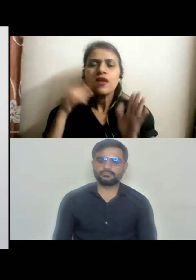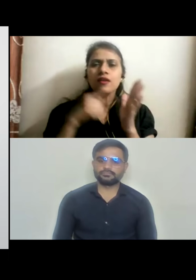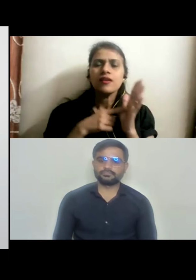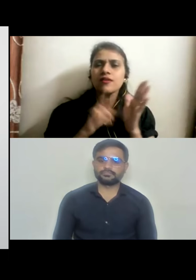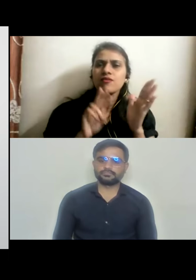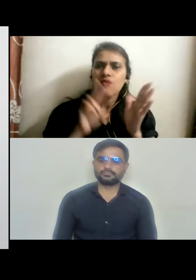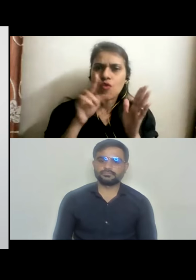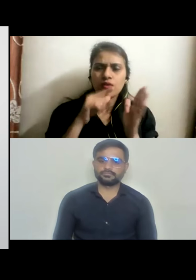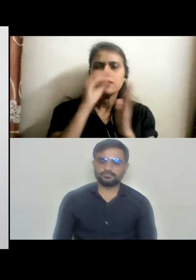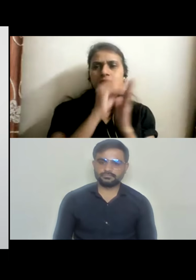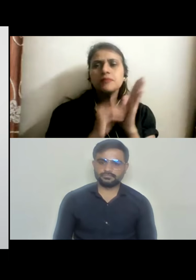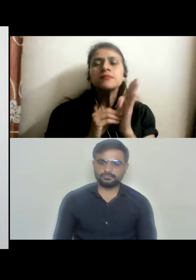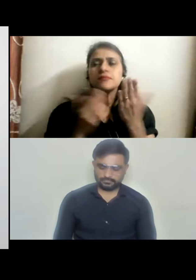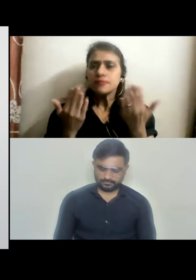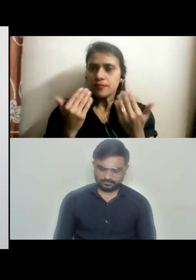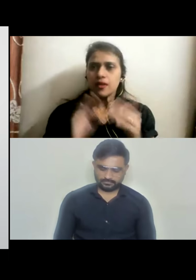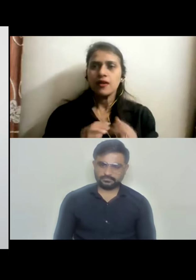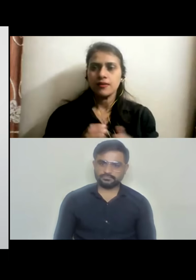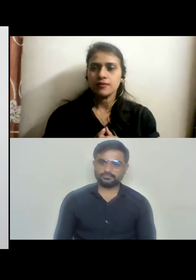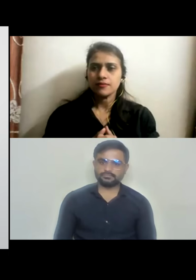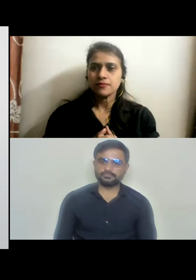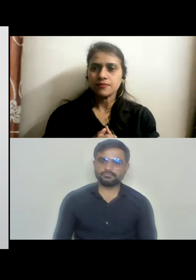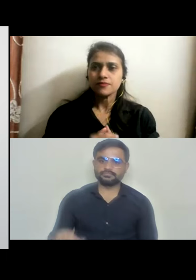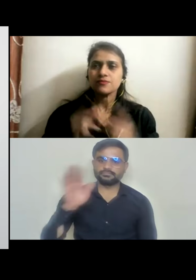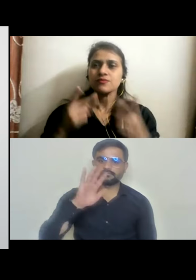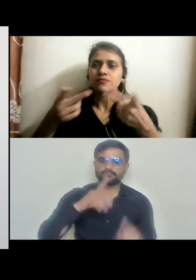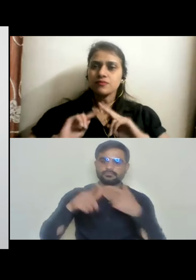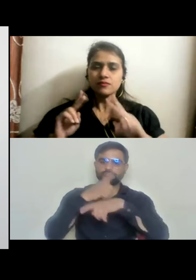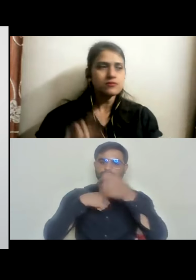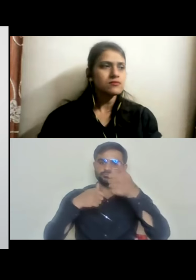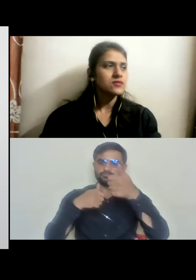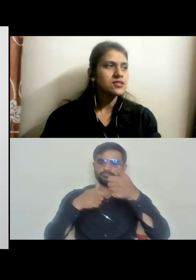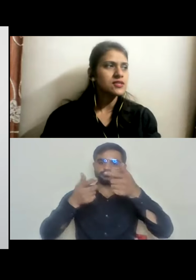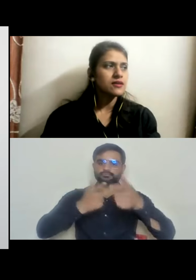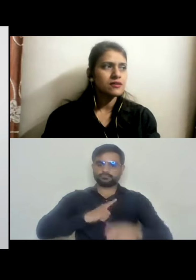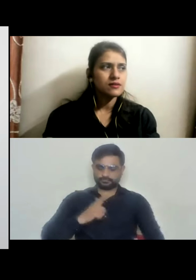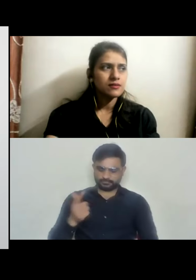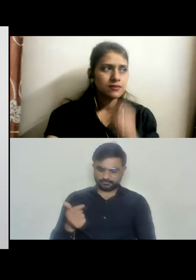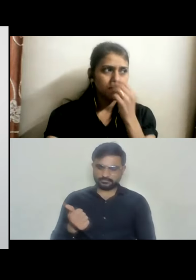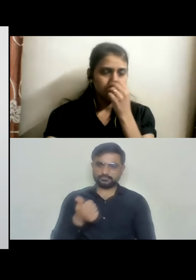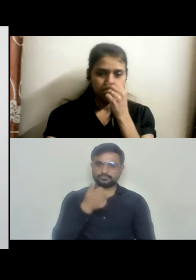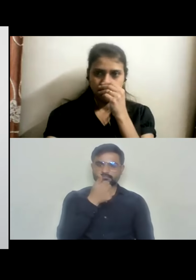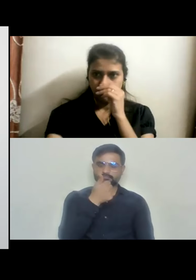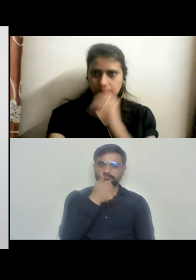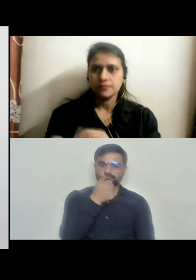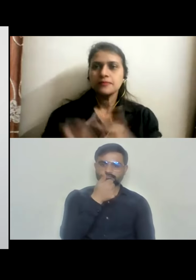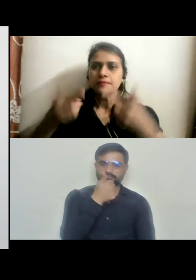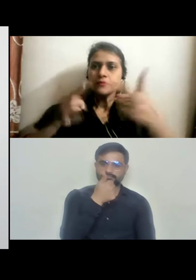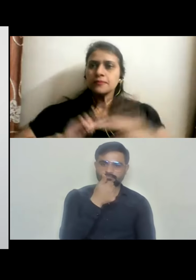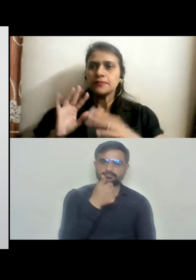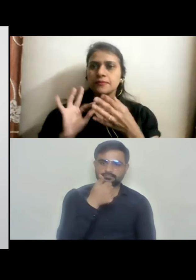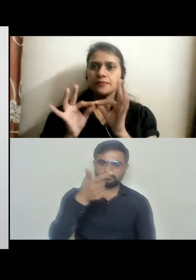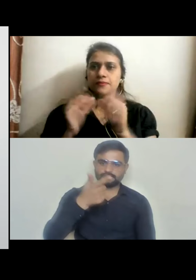or so that those non-responses are not counted in your analysis or counted